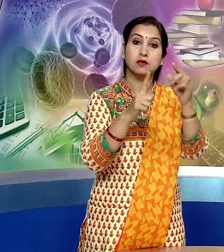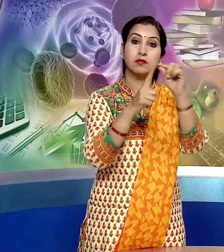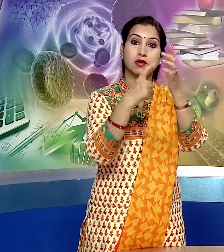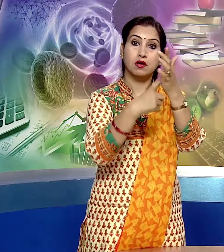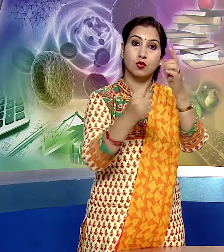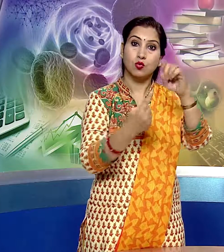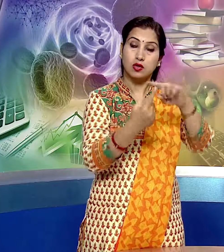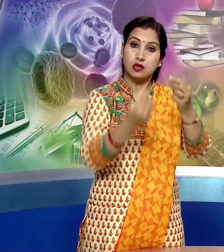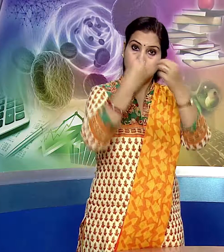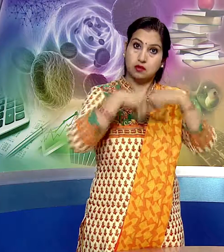protein,